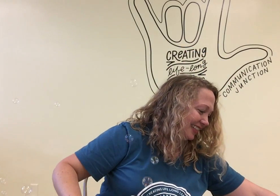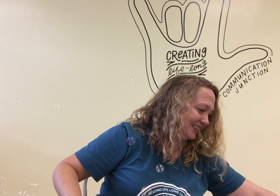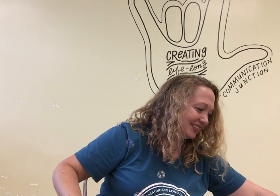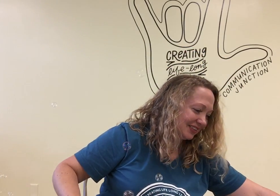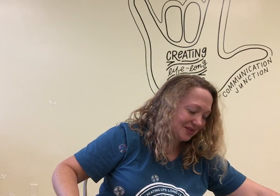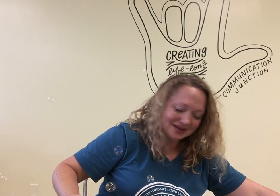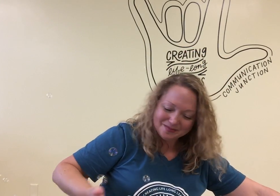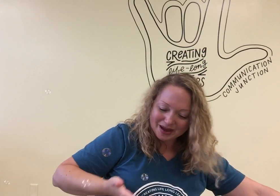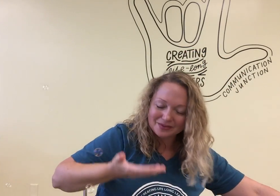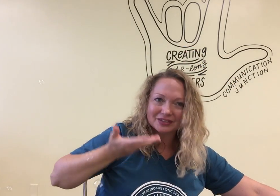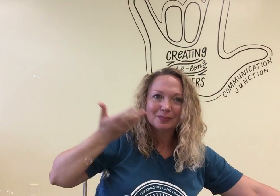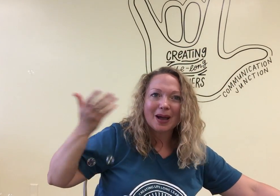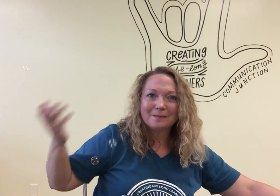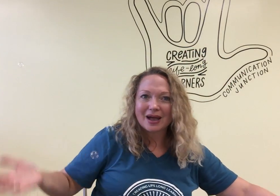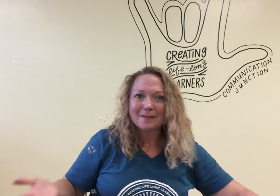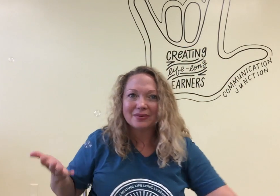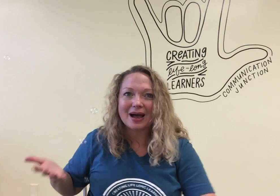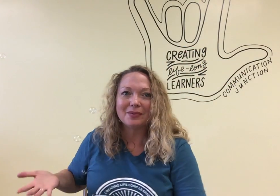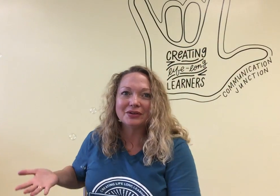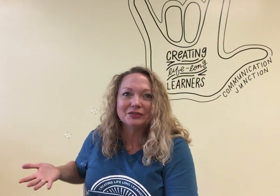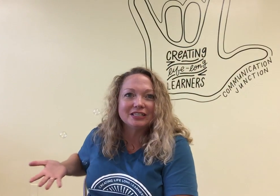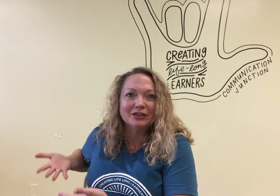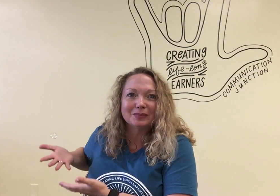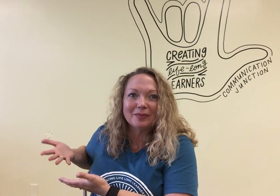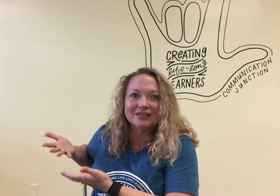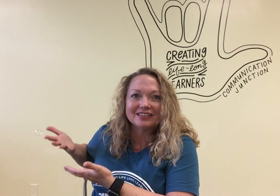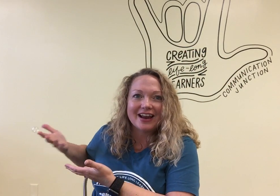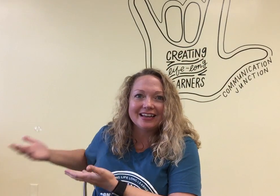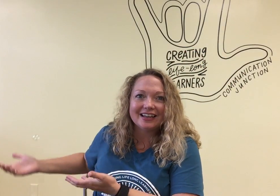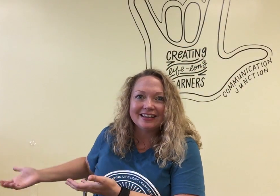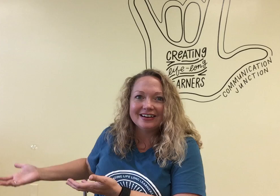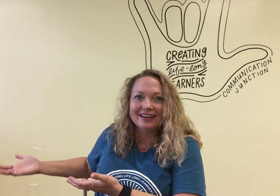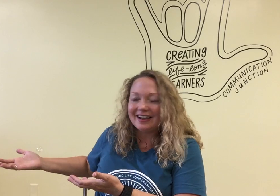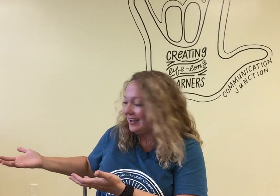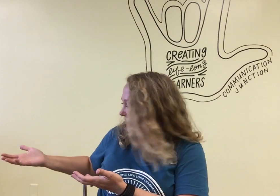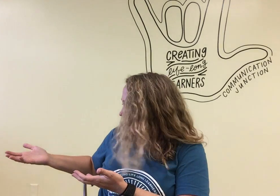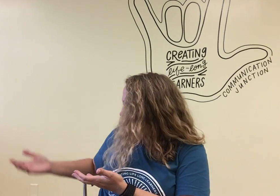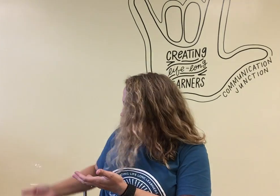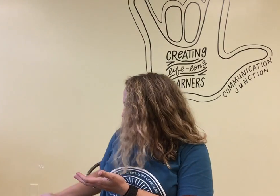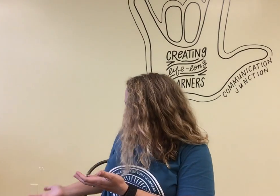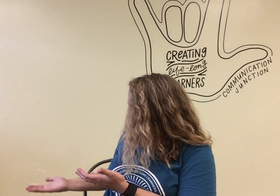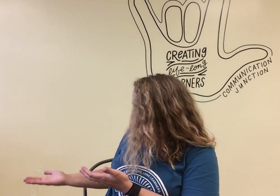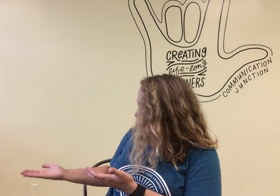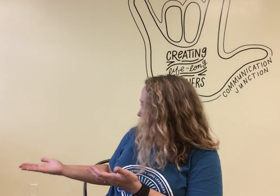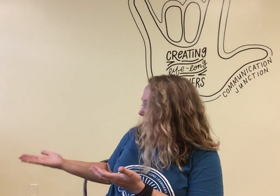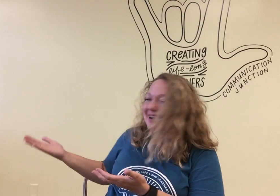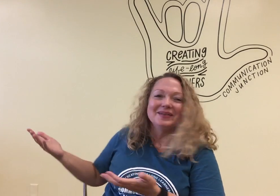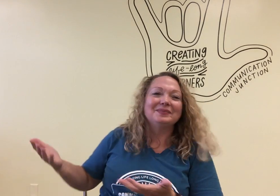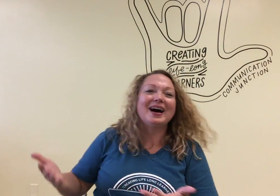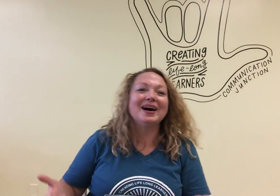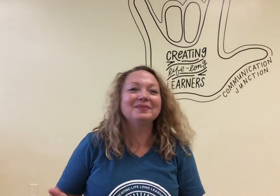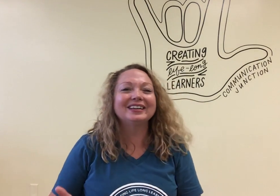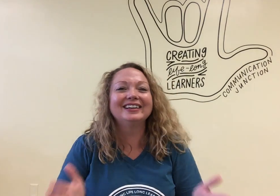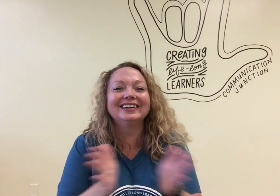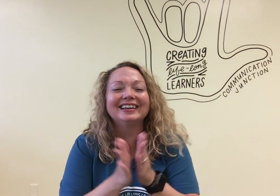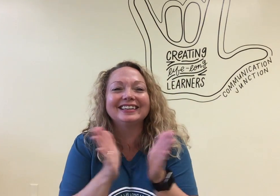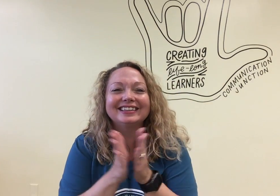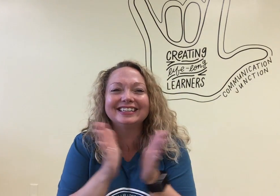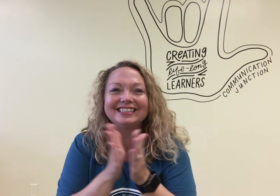There's so many bubbles. Pop, pop, pop. Oh, do you see those bubbles? They're hanging on there. Pop. Good